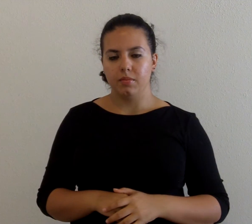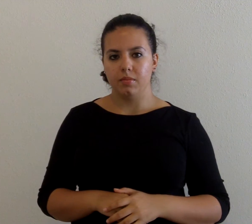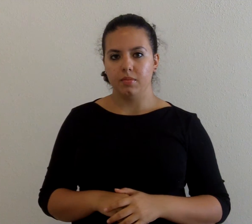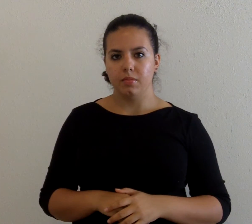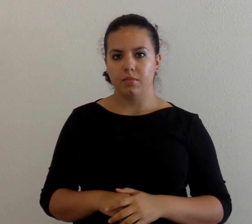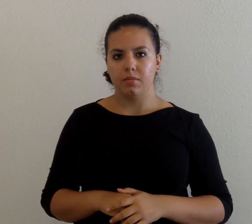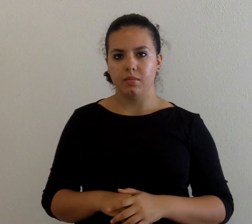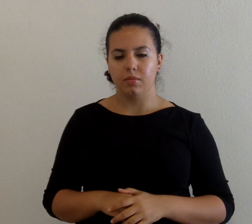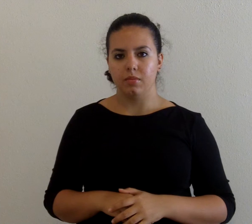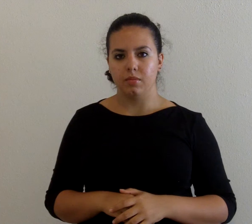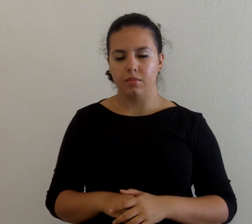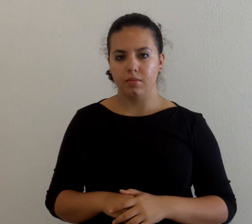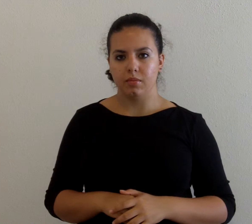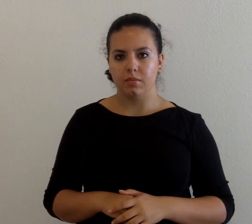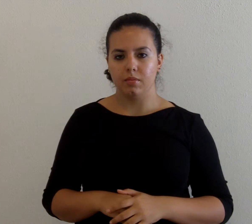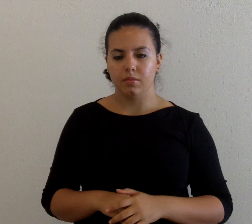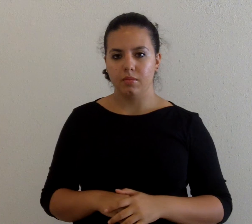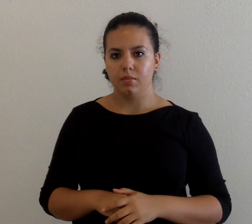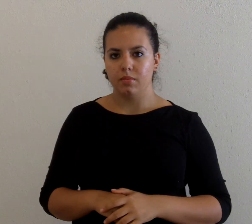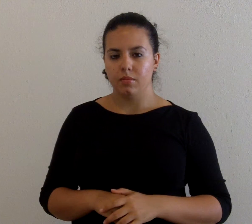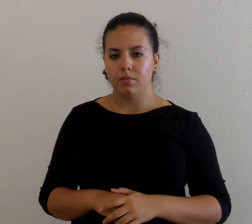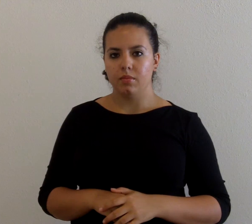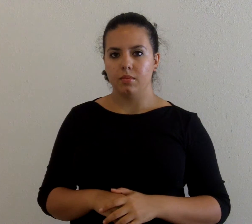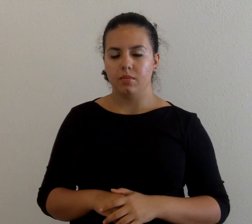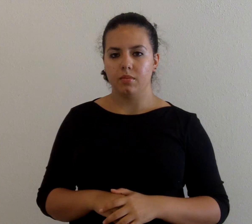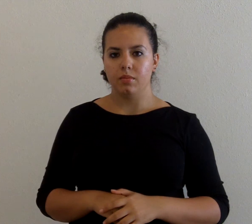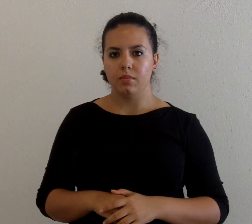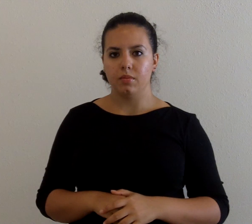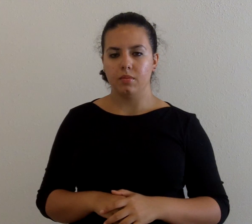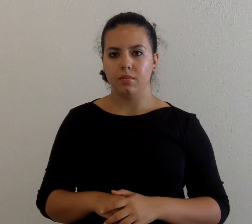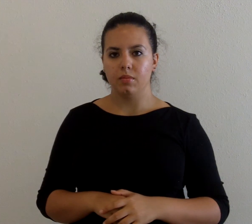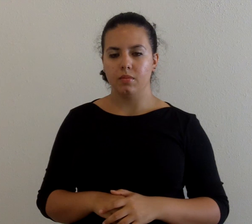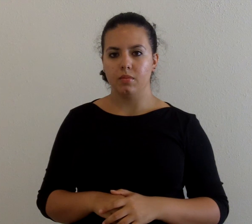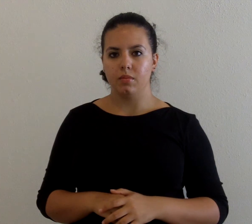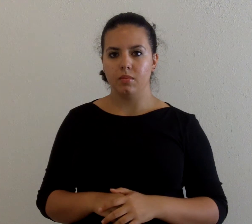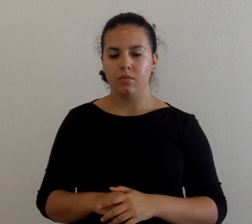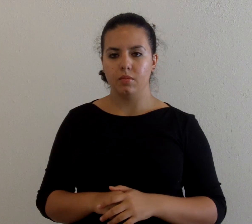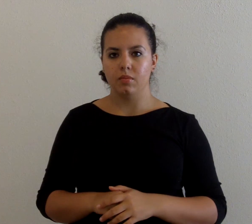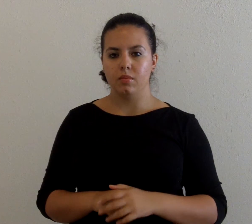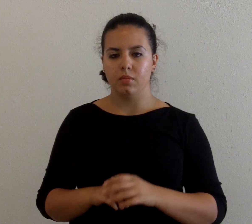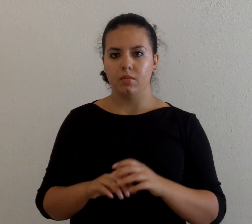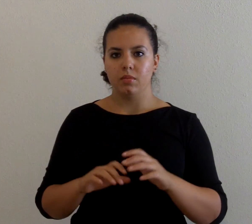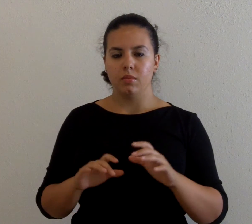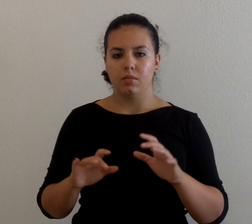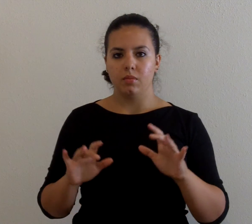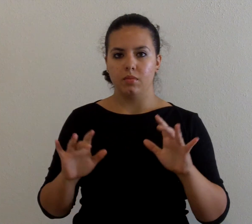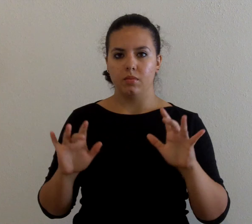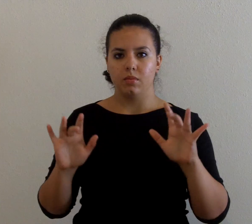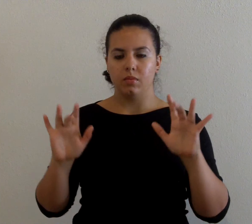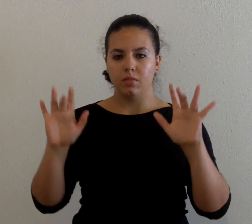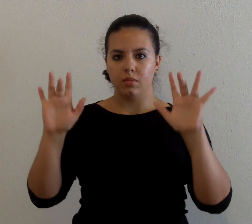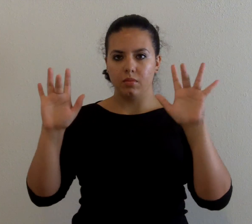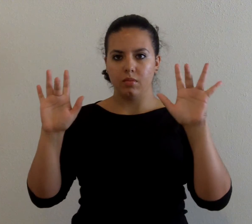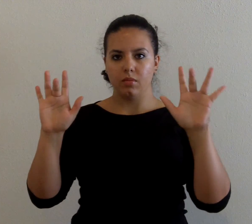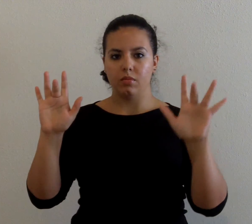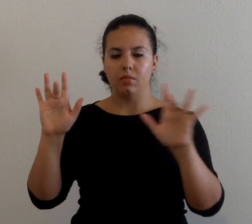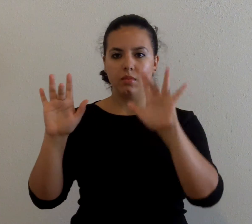Computer, all kinds of ways to do that. You can do it with the old computers where there's the reel, one stays still and the other